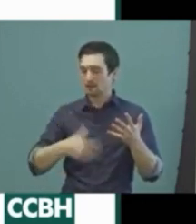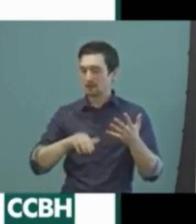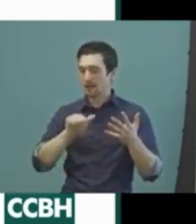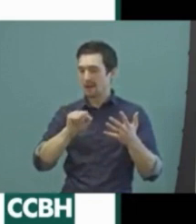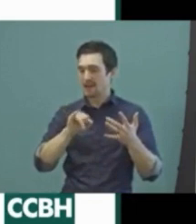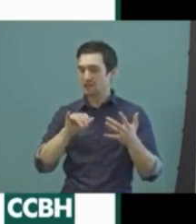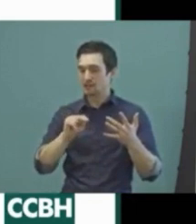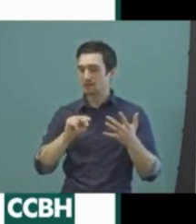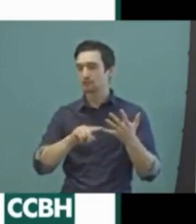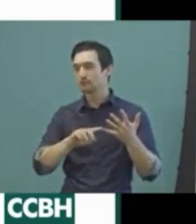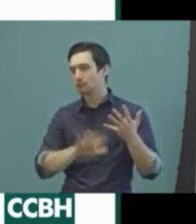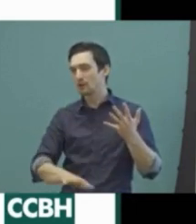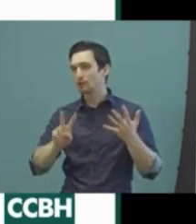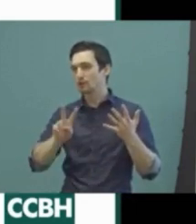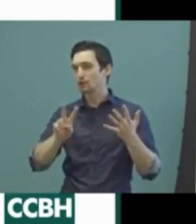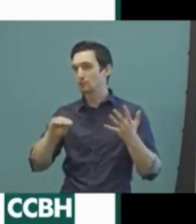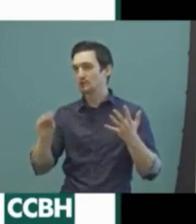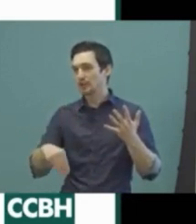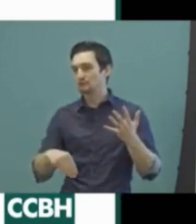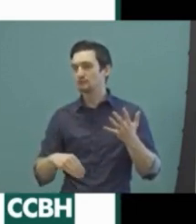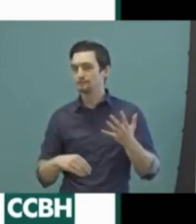around 2%.